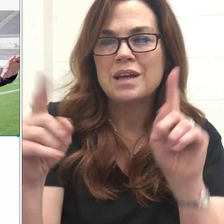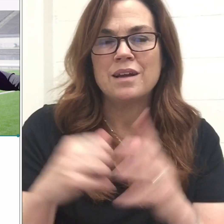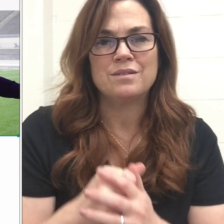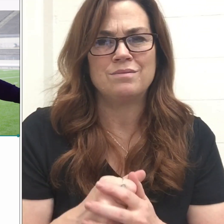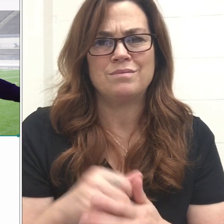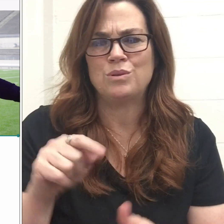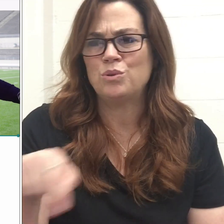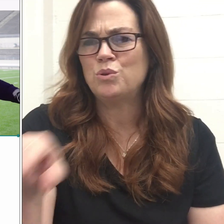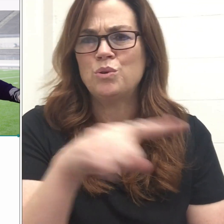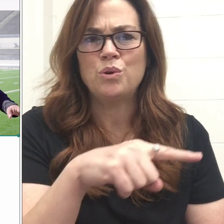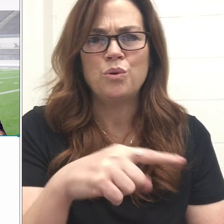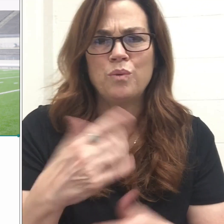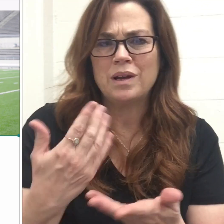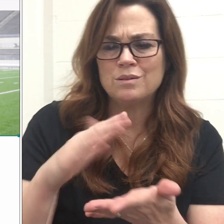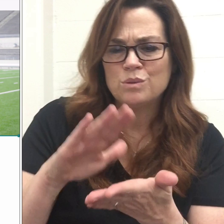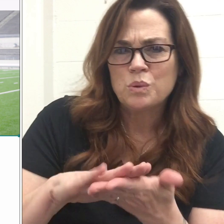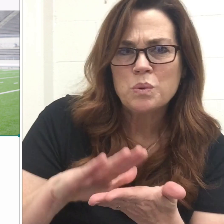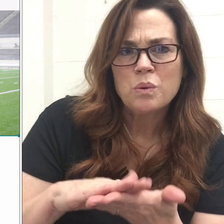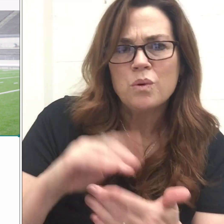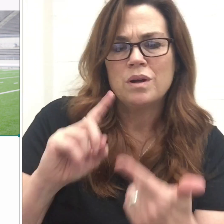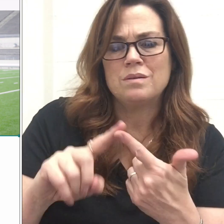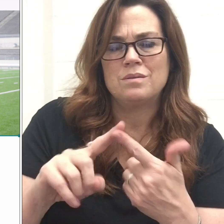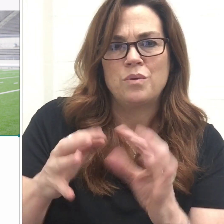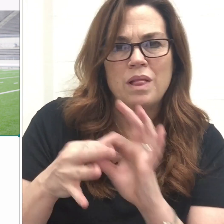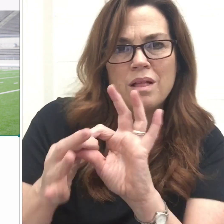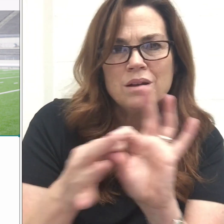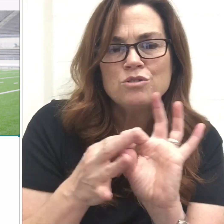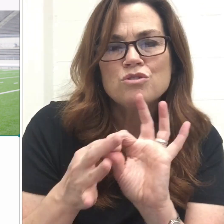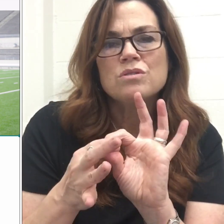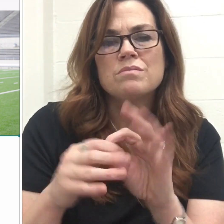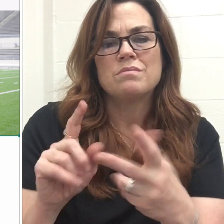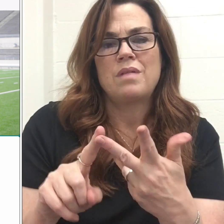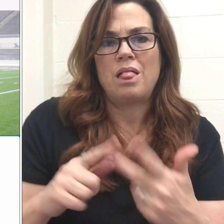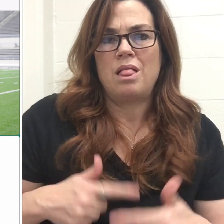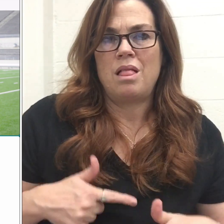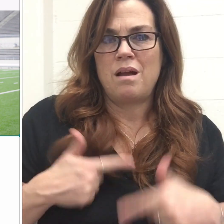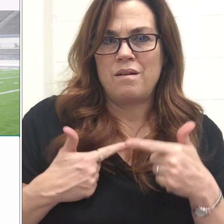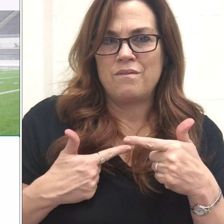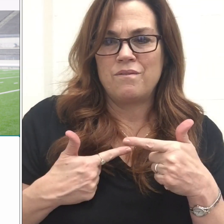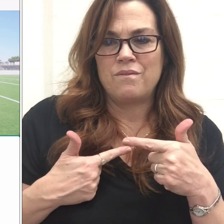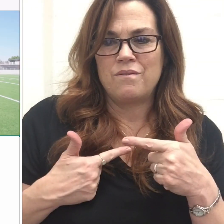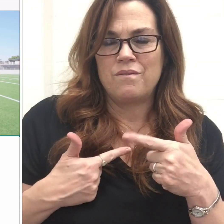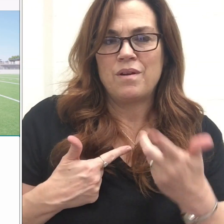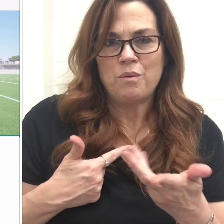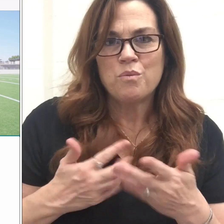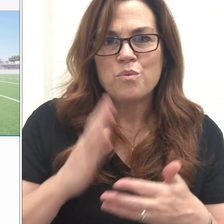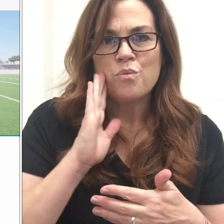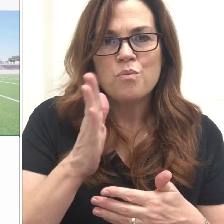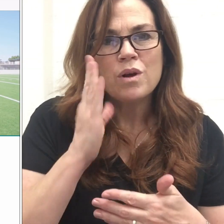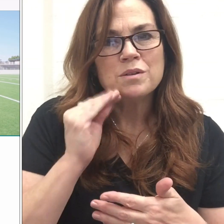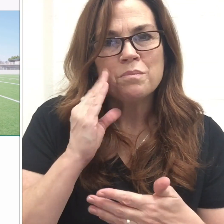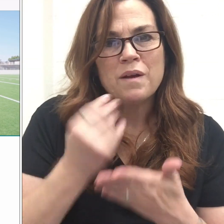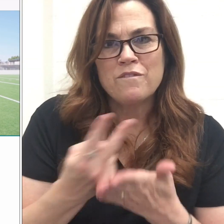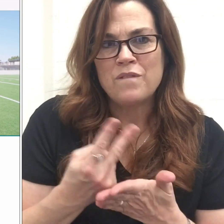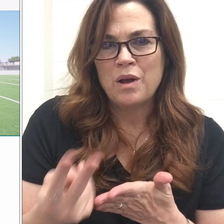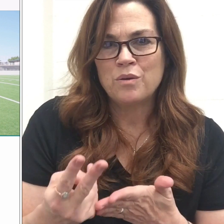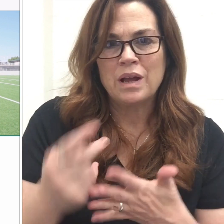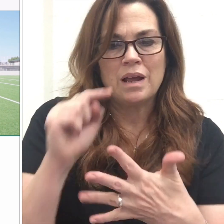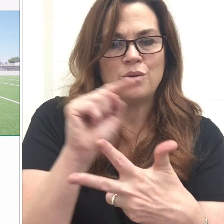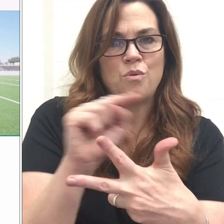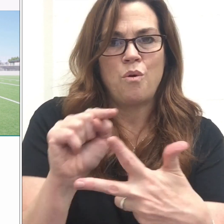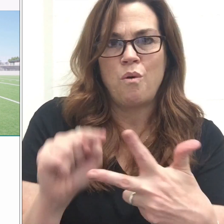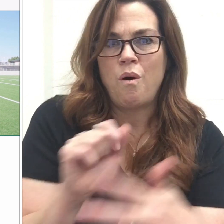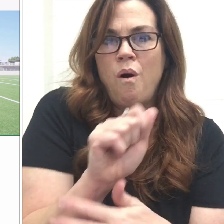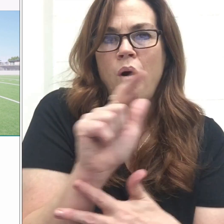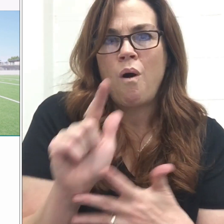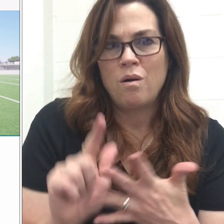and then become unstoppable in school, in relationships, in life, because failure is a part of all of